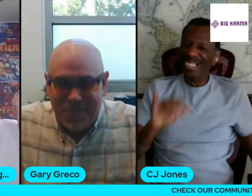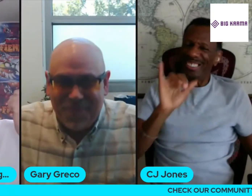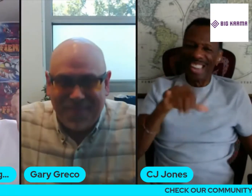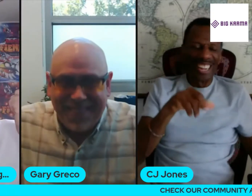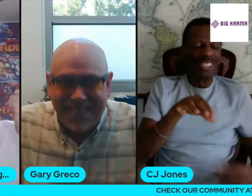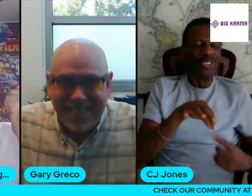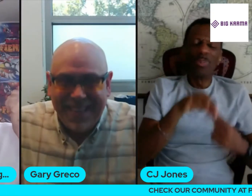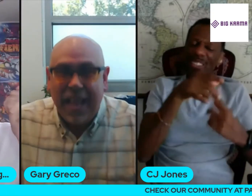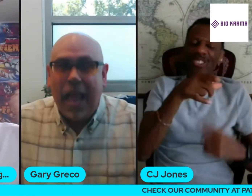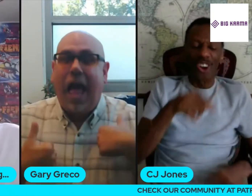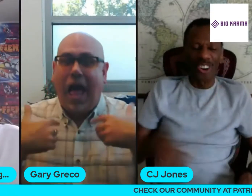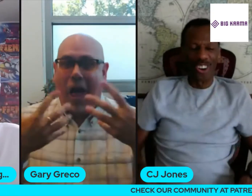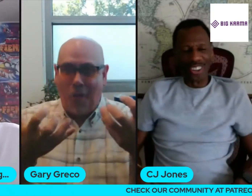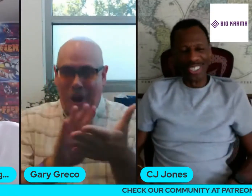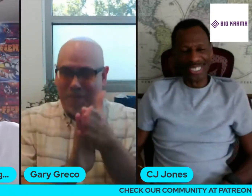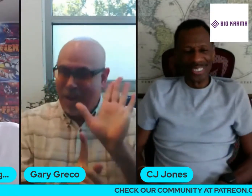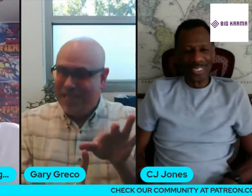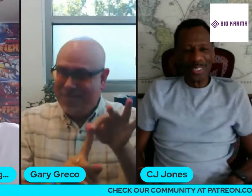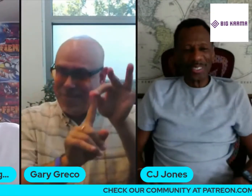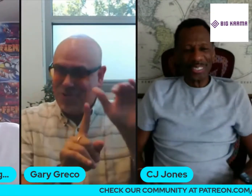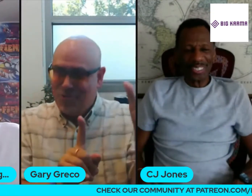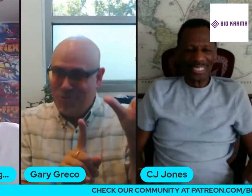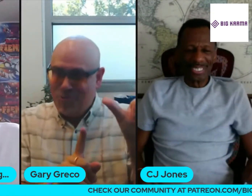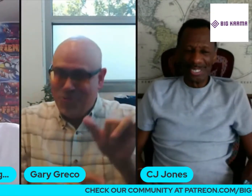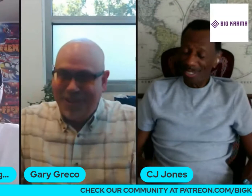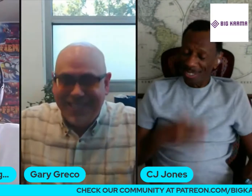I want to be special too.